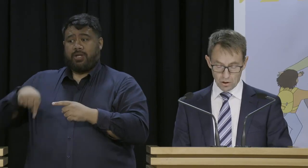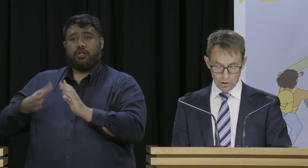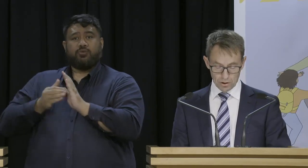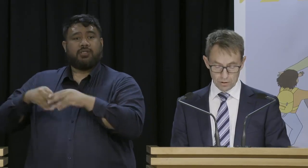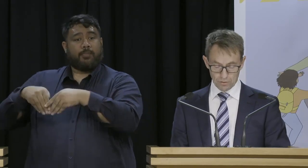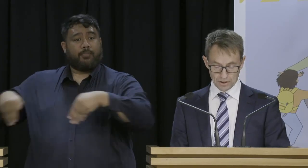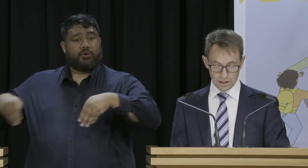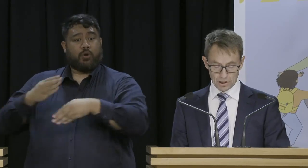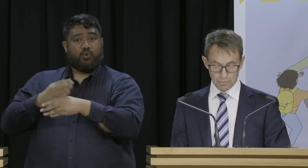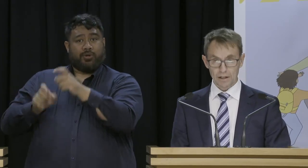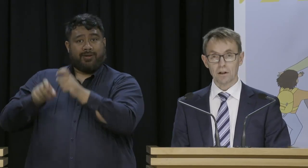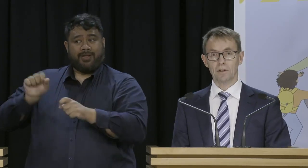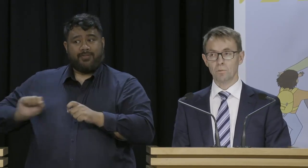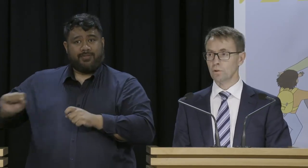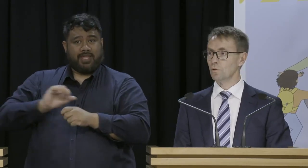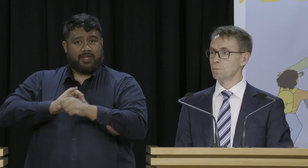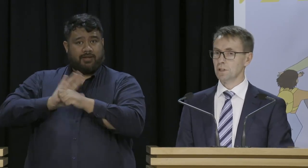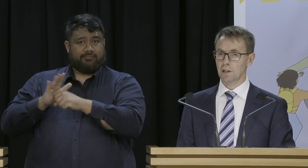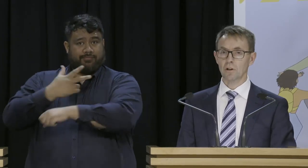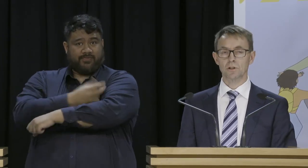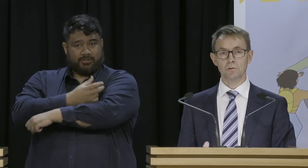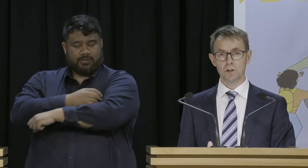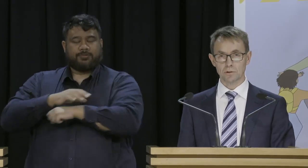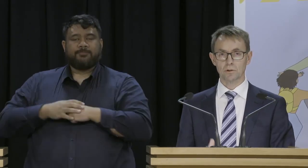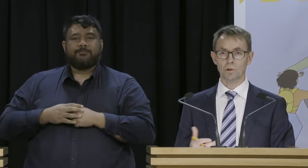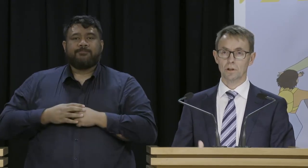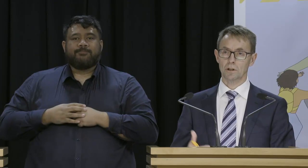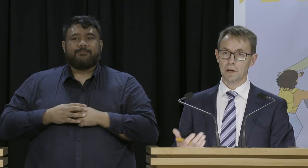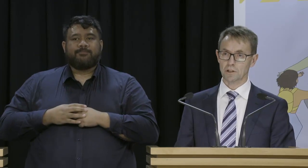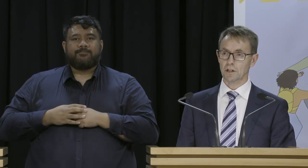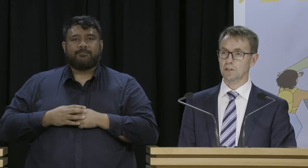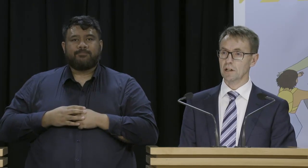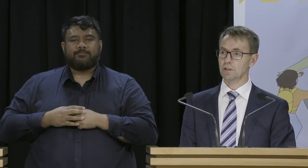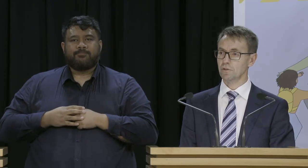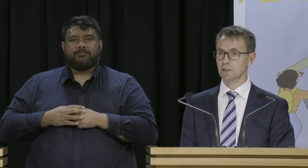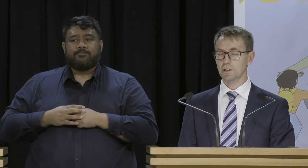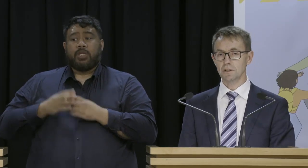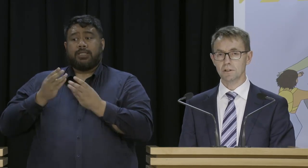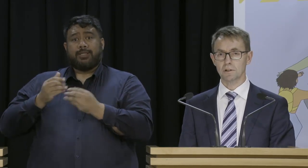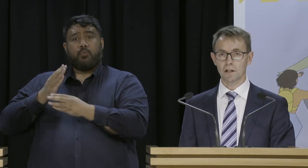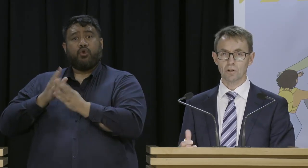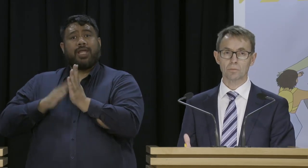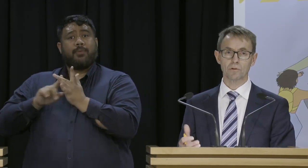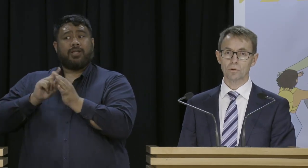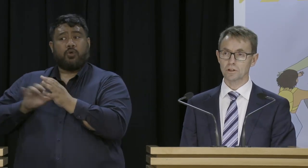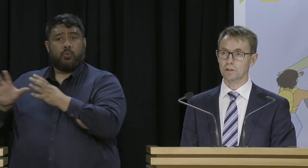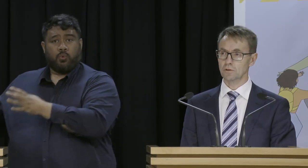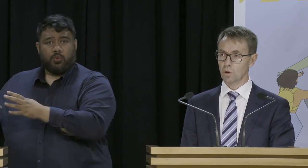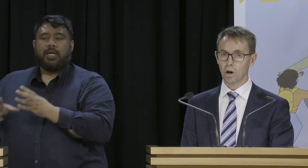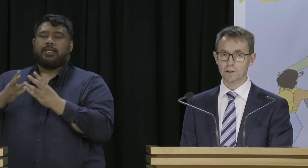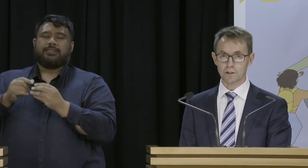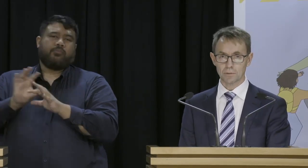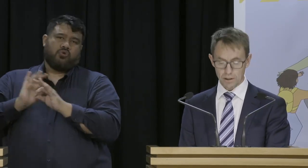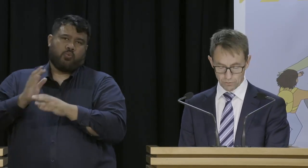update on vaccination among that workforce, particularly those who don't work in managed isolation facilities. The latter group, of course,